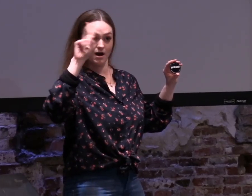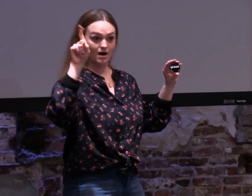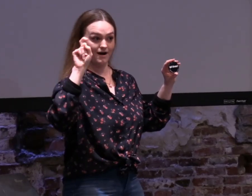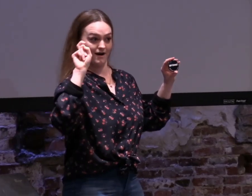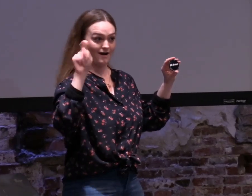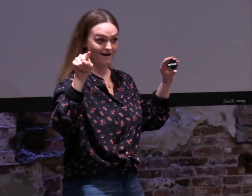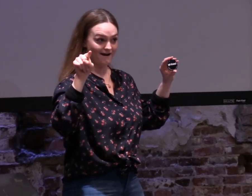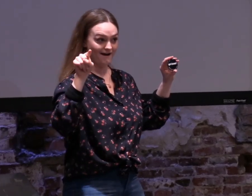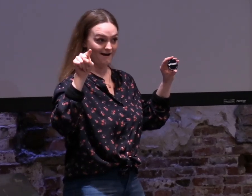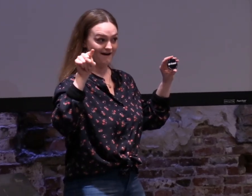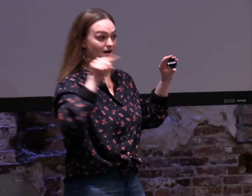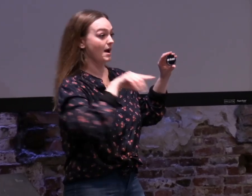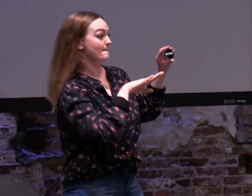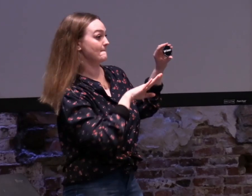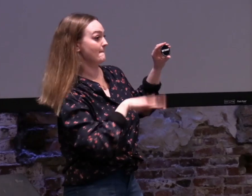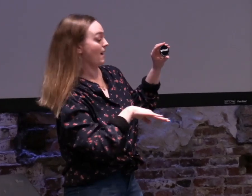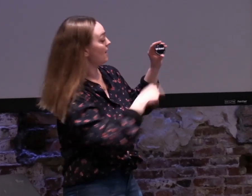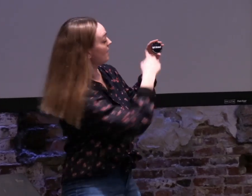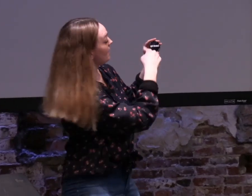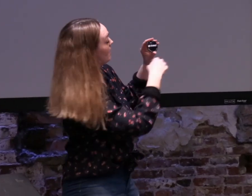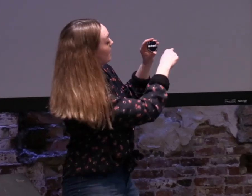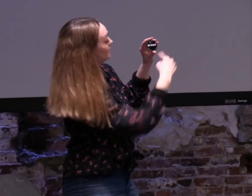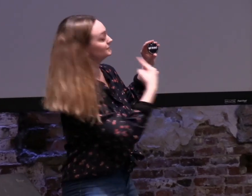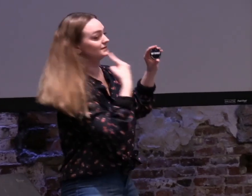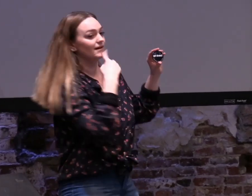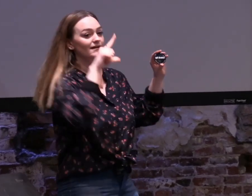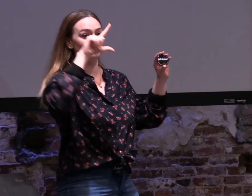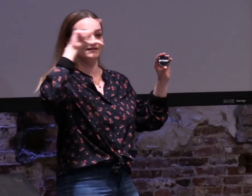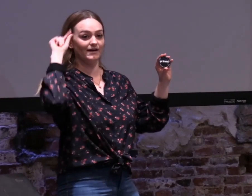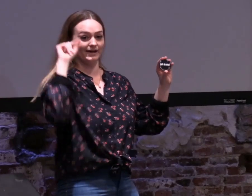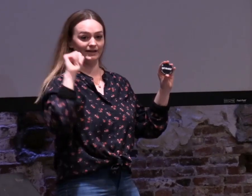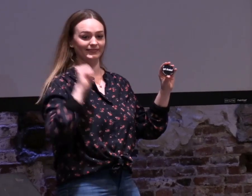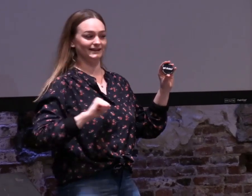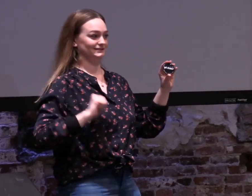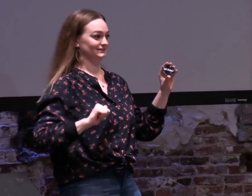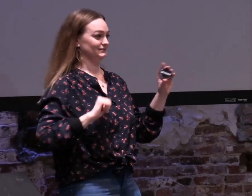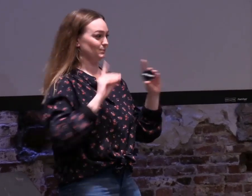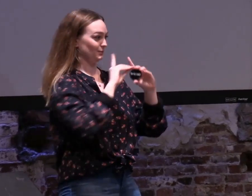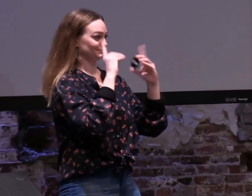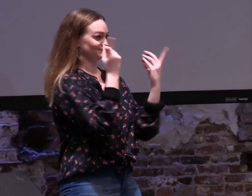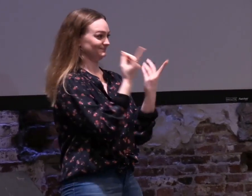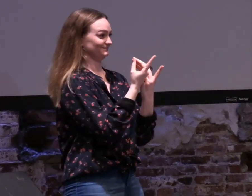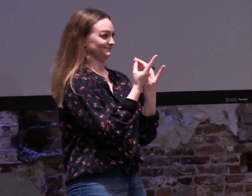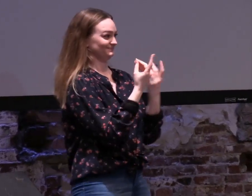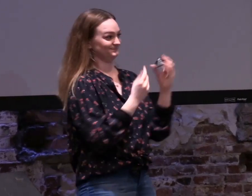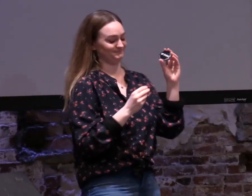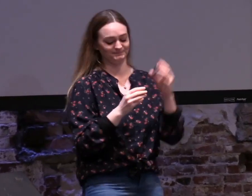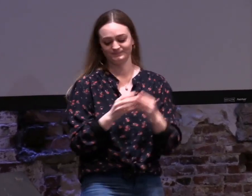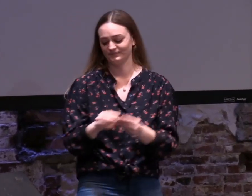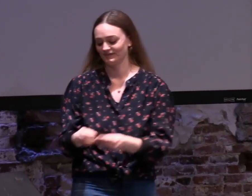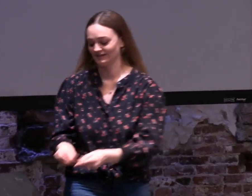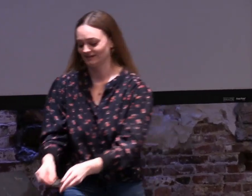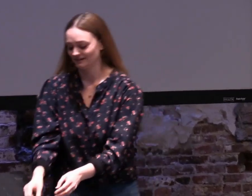It says, got drama. And right at the very bottom, it says, Gallaudet Theater Department.